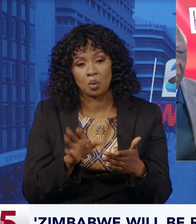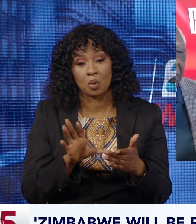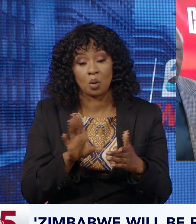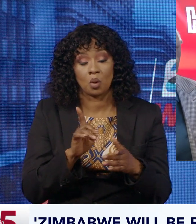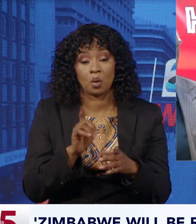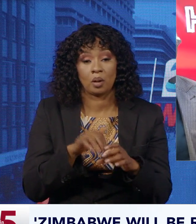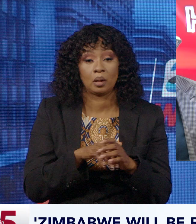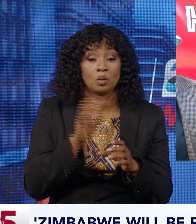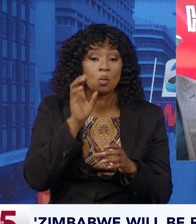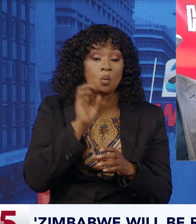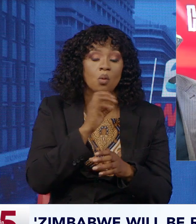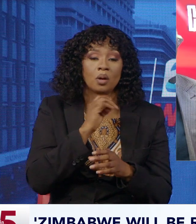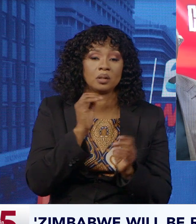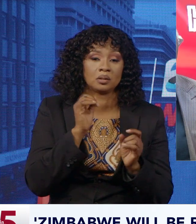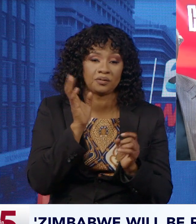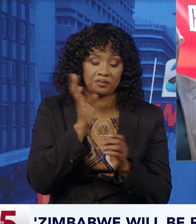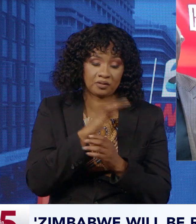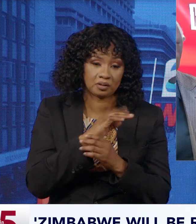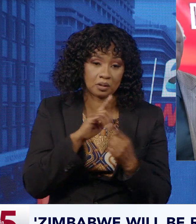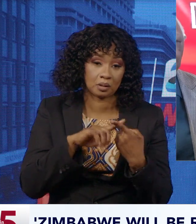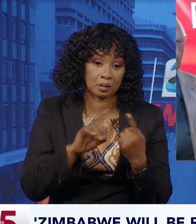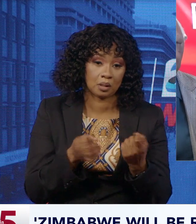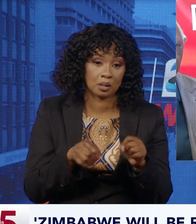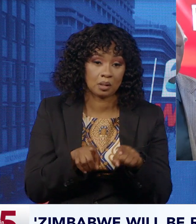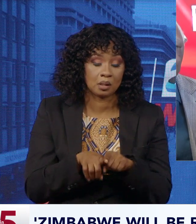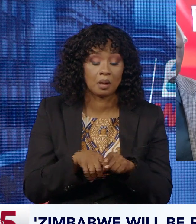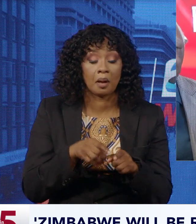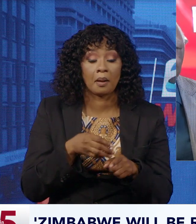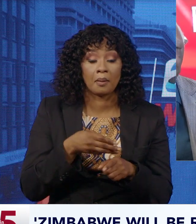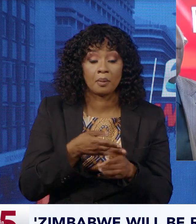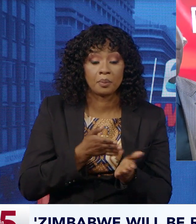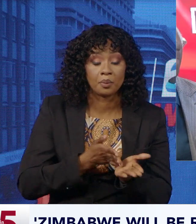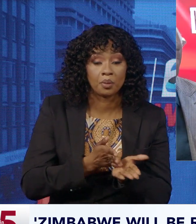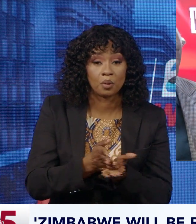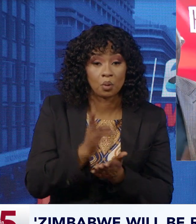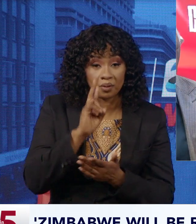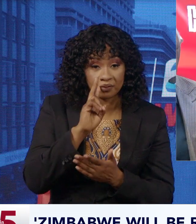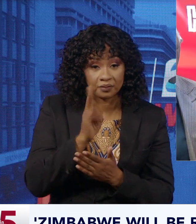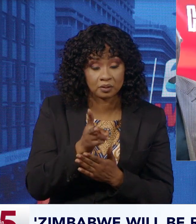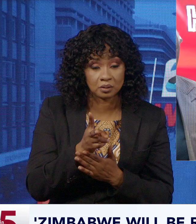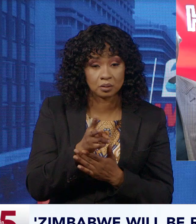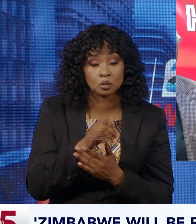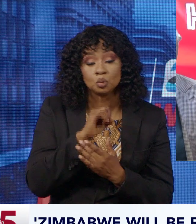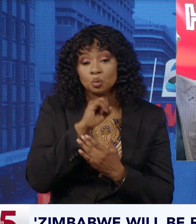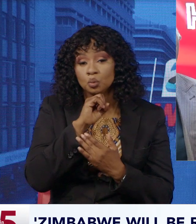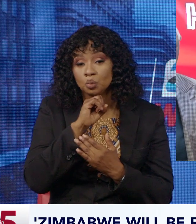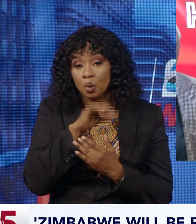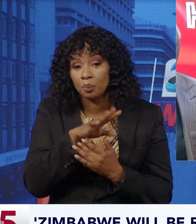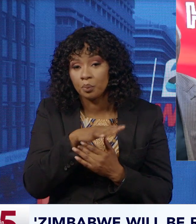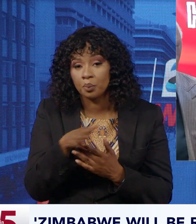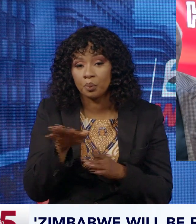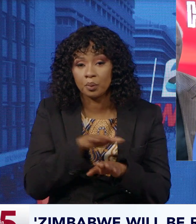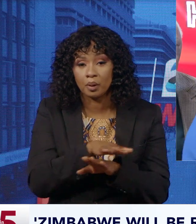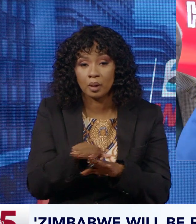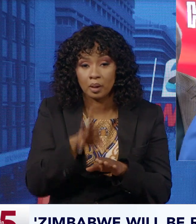in August are completed. And we have also passed it through the shopping mall to see